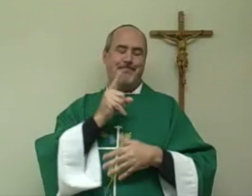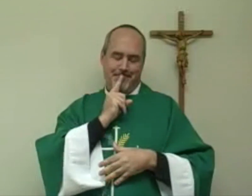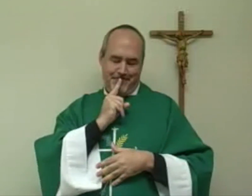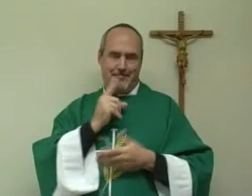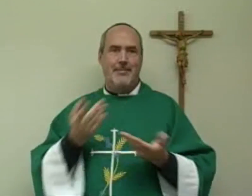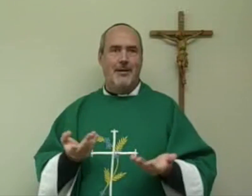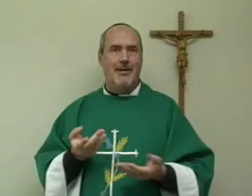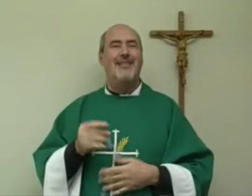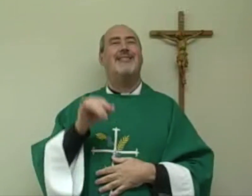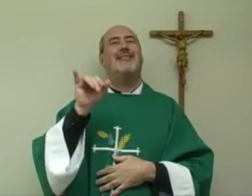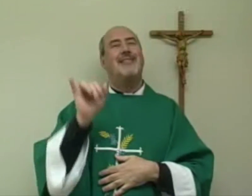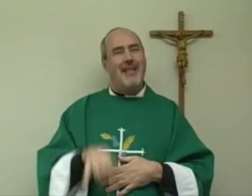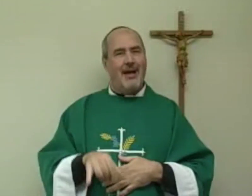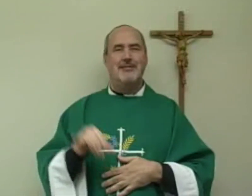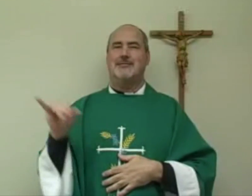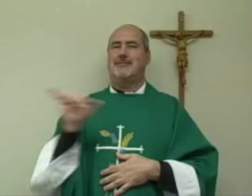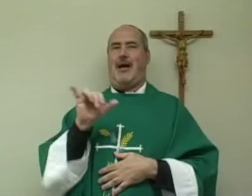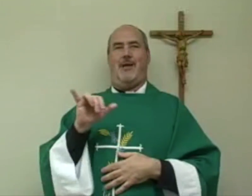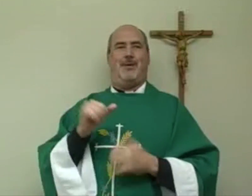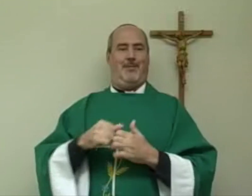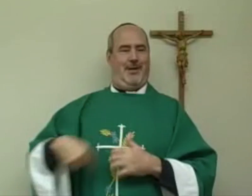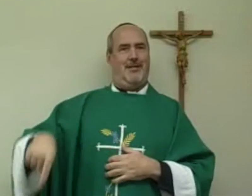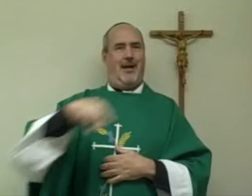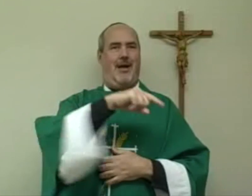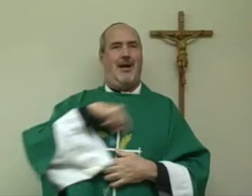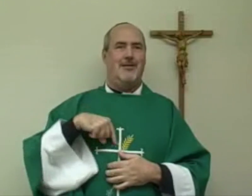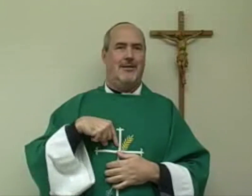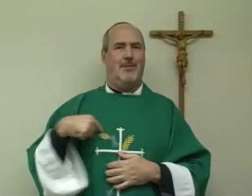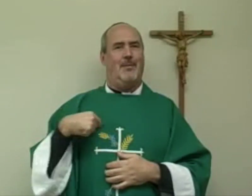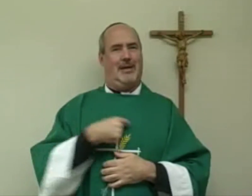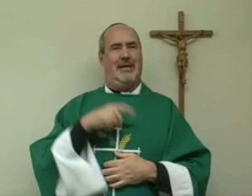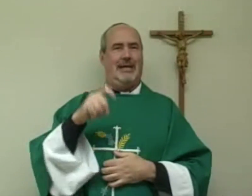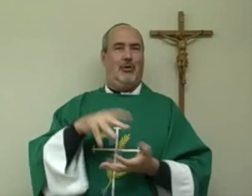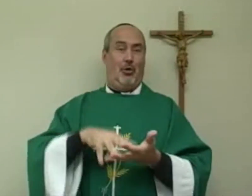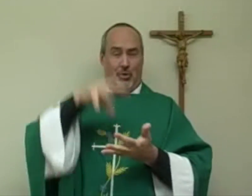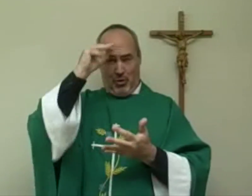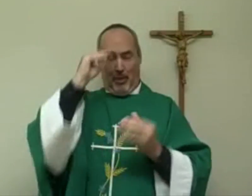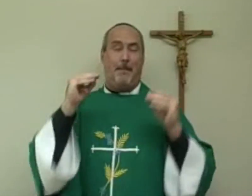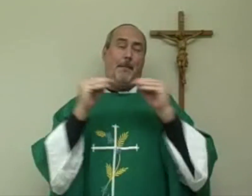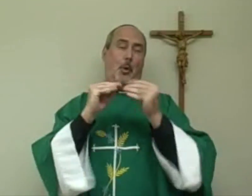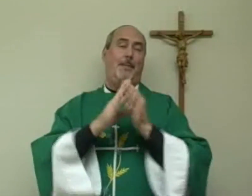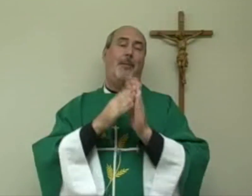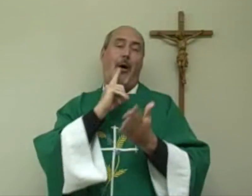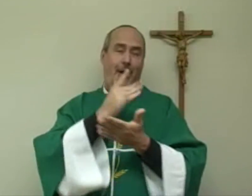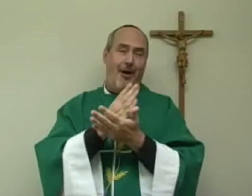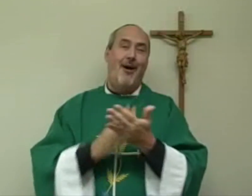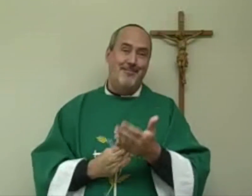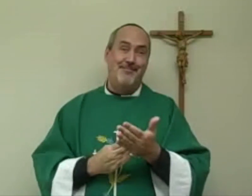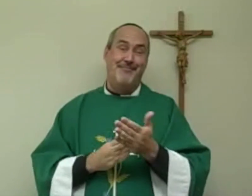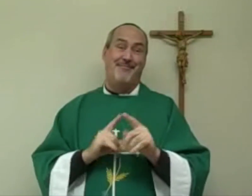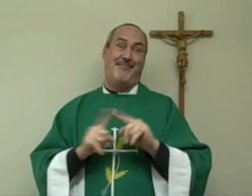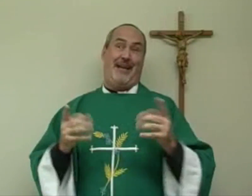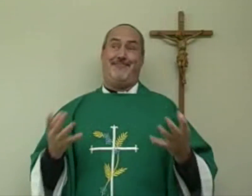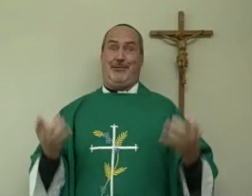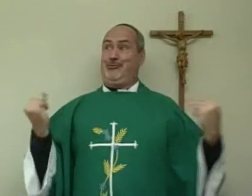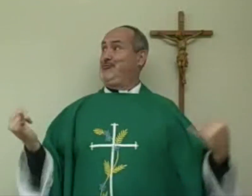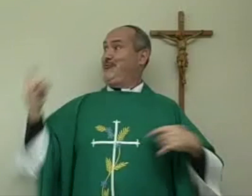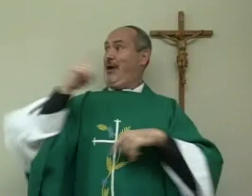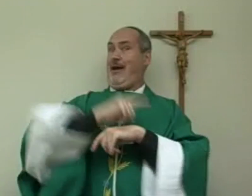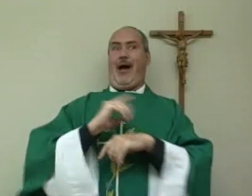himself in spite of his experience and listened to Jesus. That's the same thing with us. We could learn a lot more if